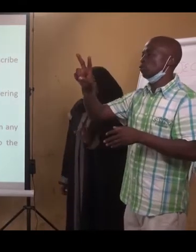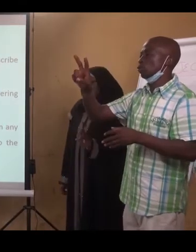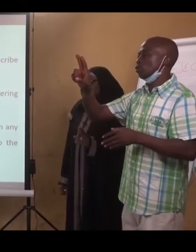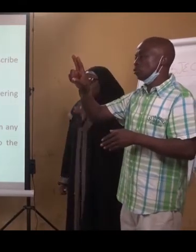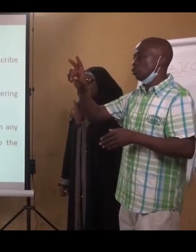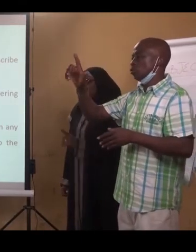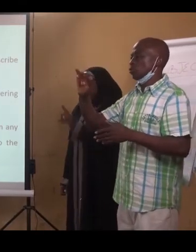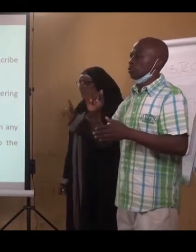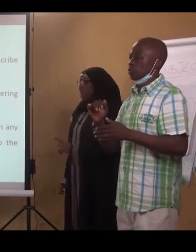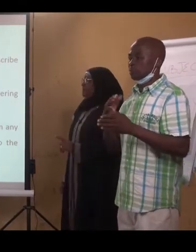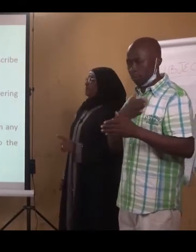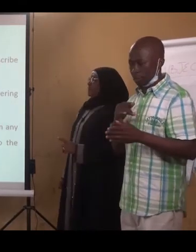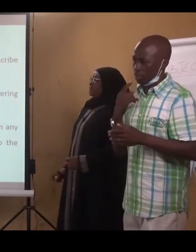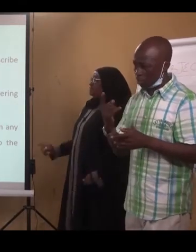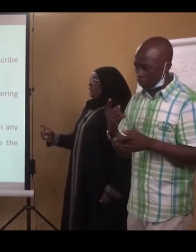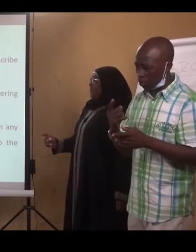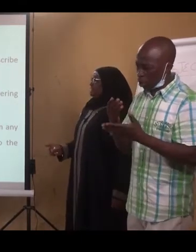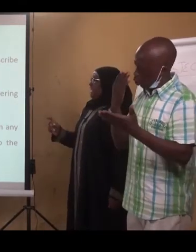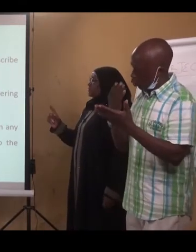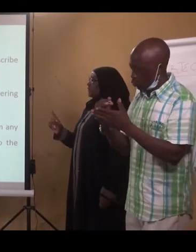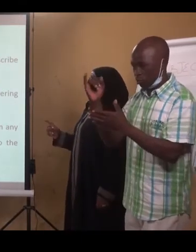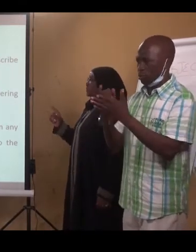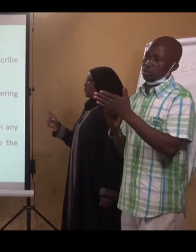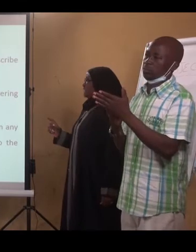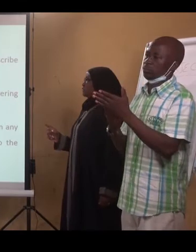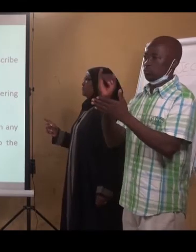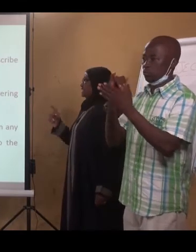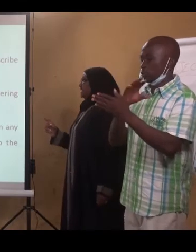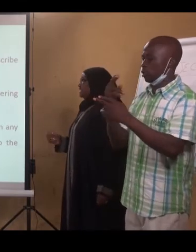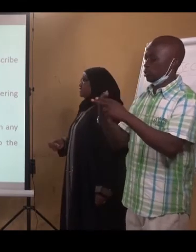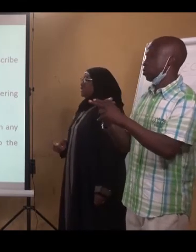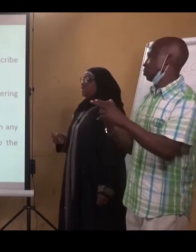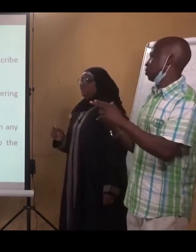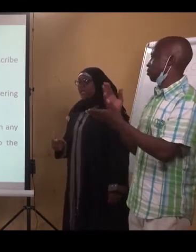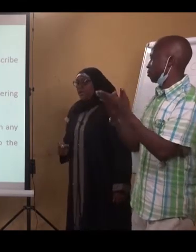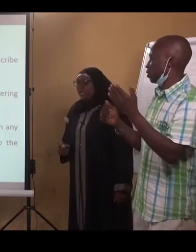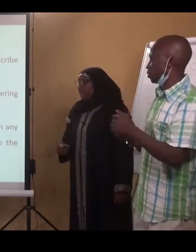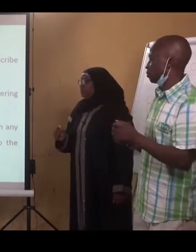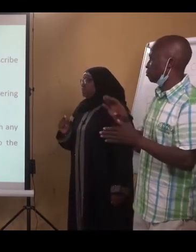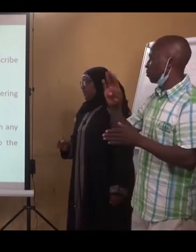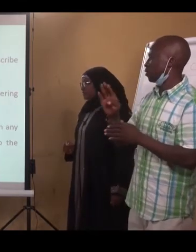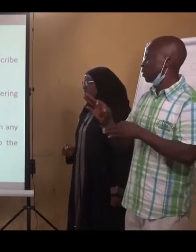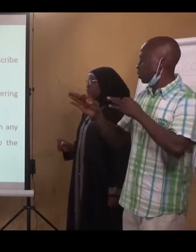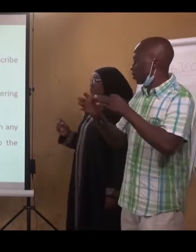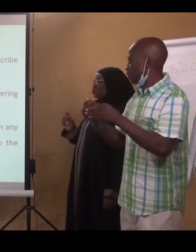diagram, draw and label. B part, explain the process of fertilization in flowering plants.